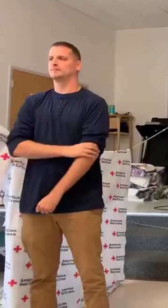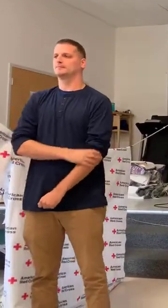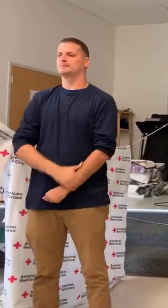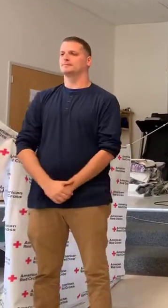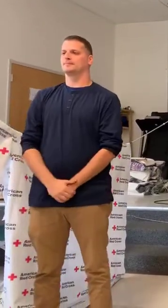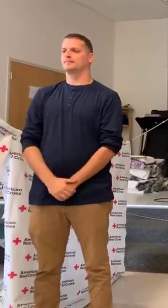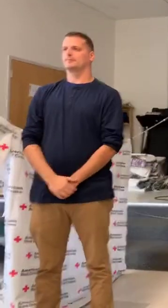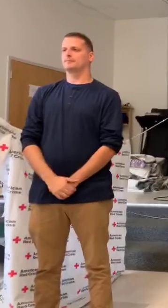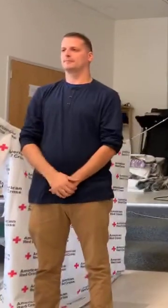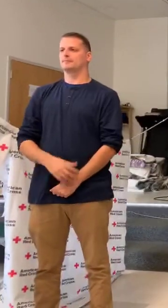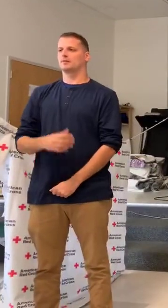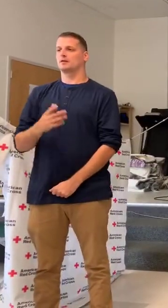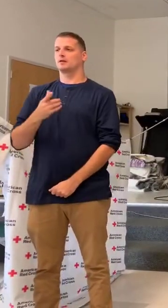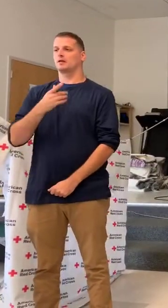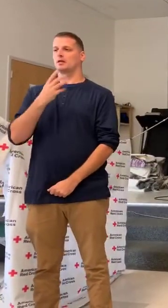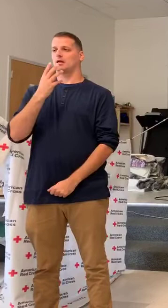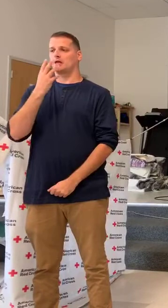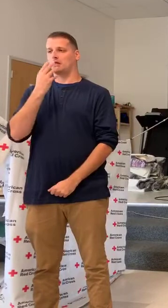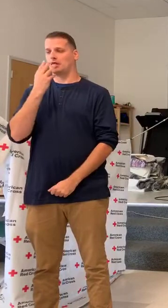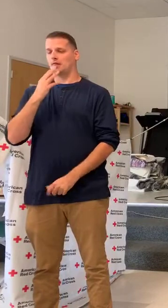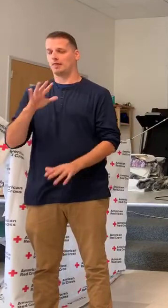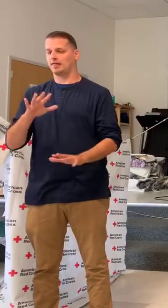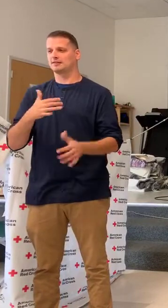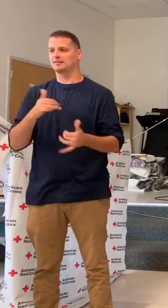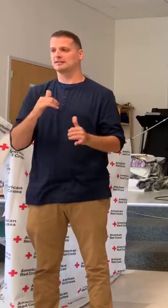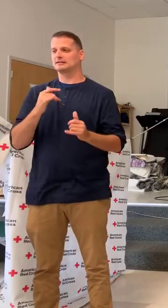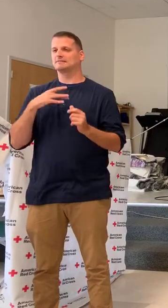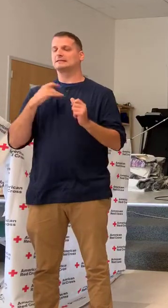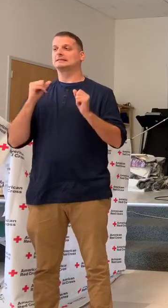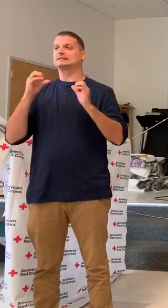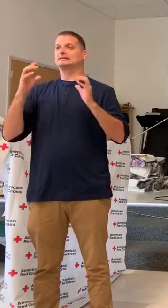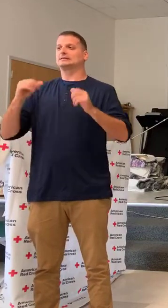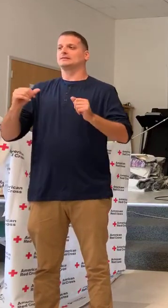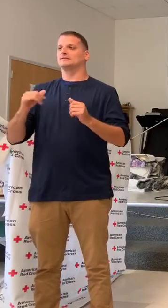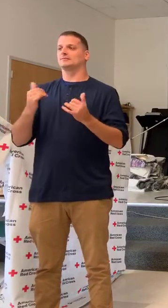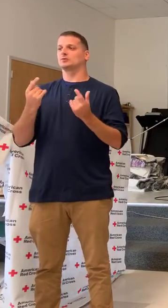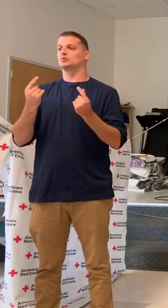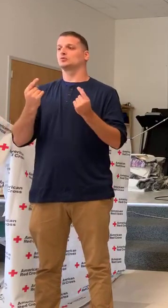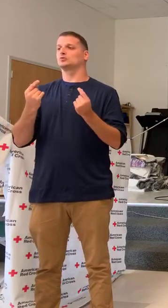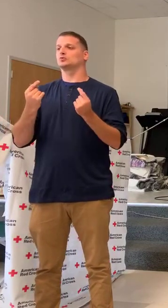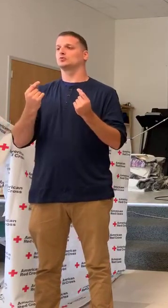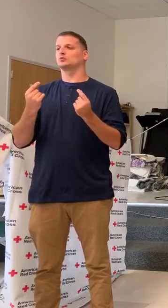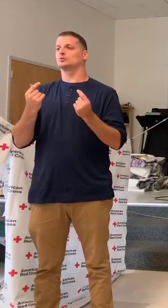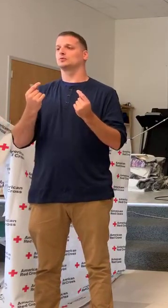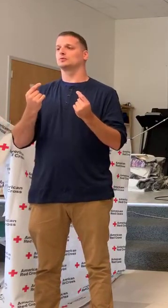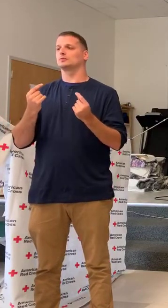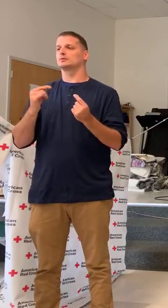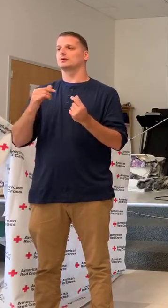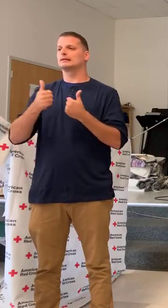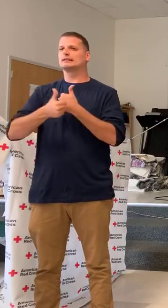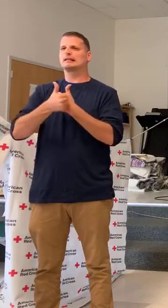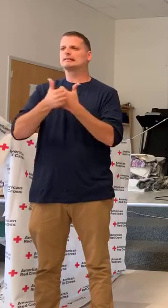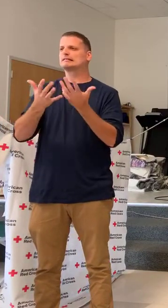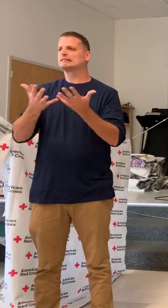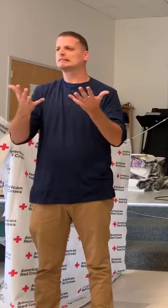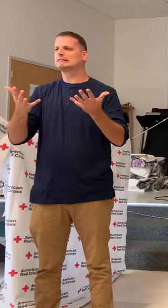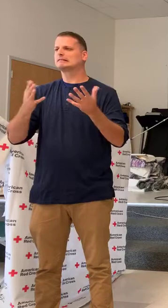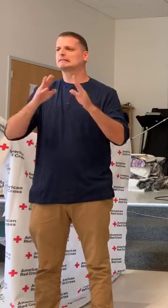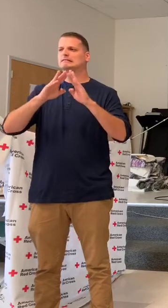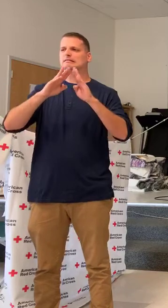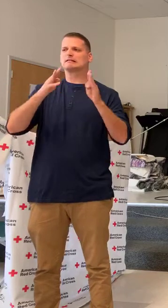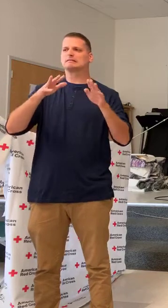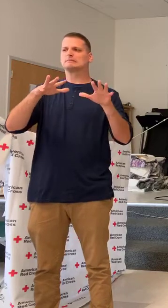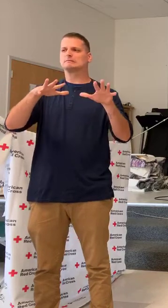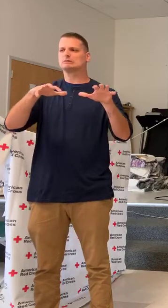haven't had a lot of sleep. So, the other part of this is, what do we do with all the debris, the hazmat, the household stuff, the freezers,